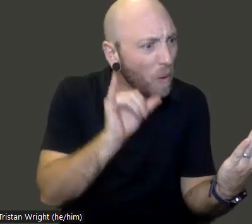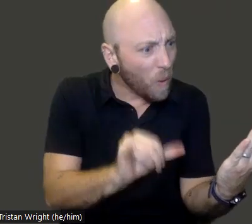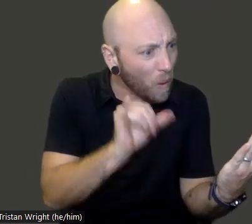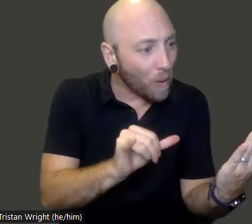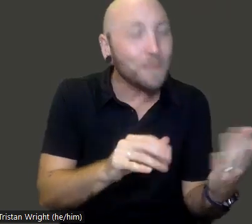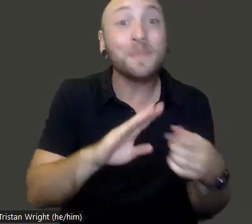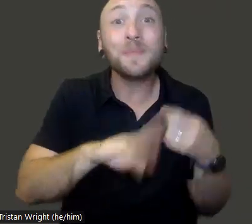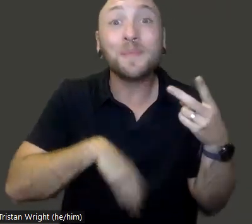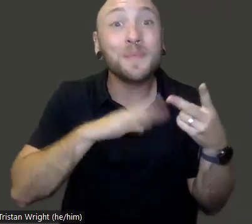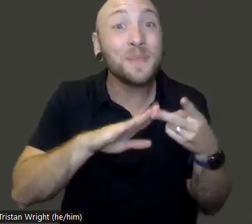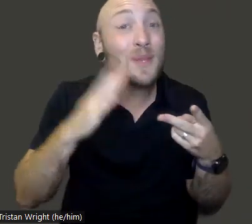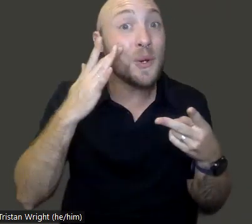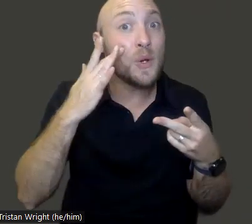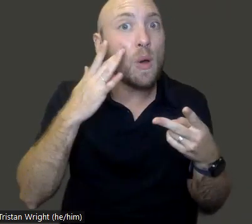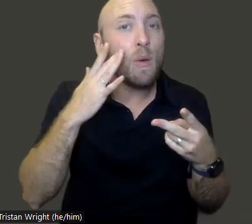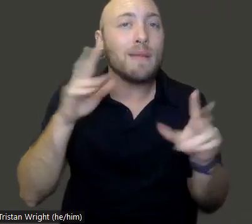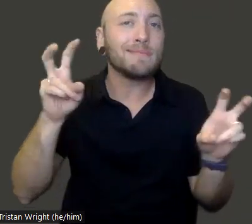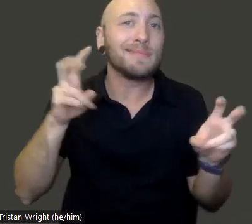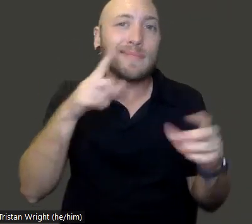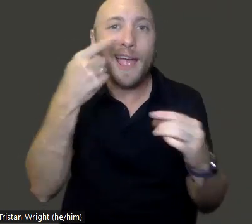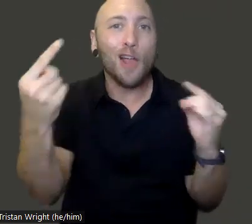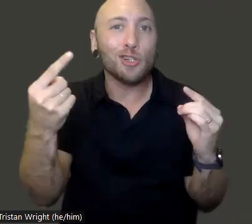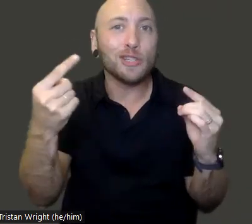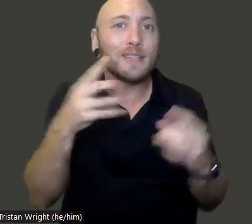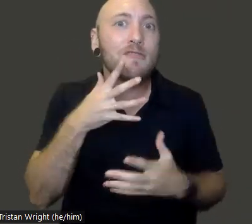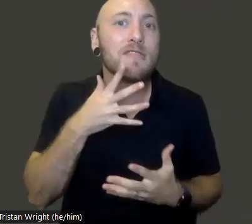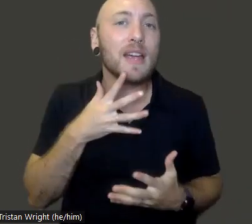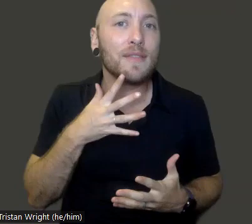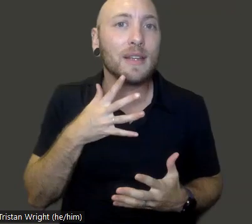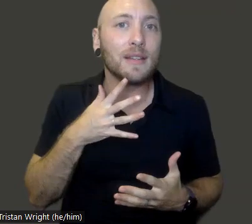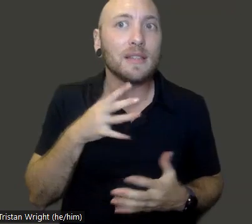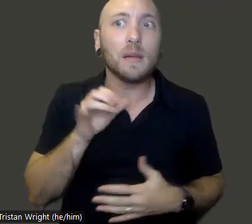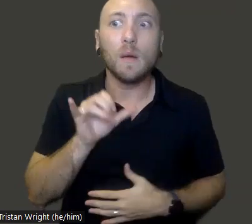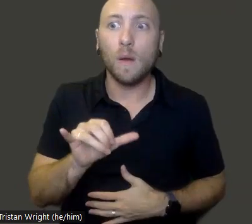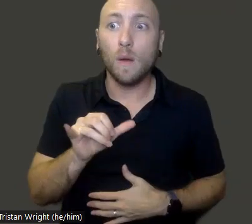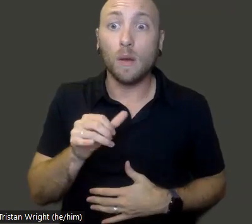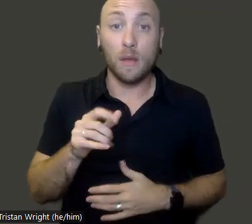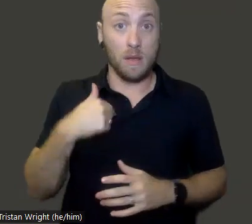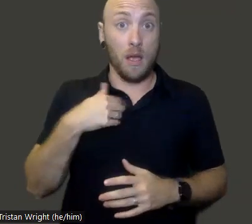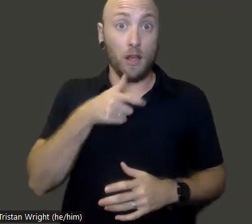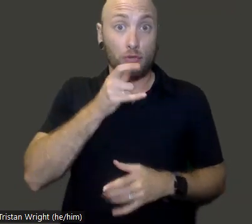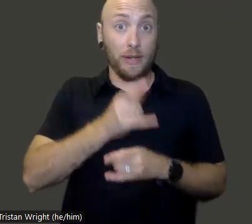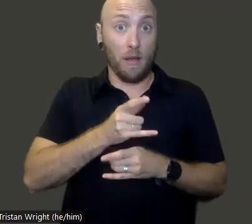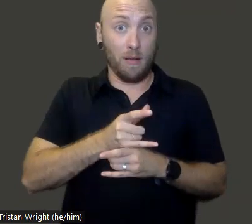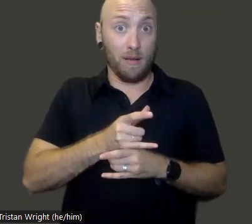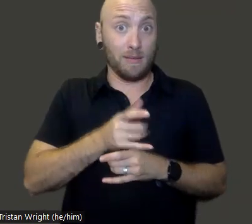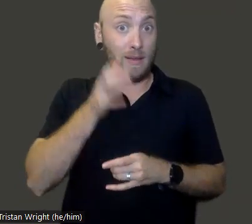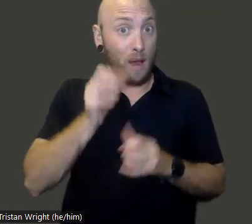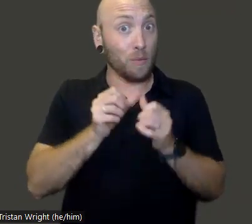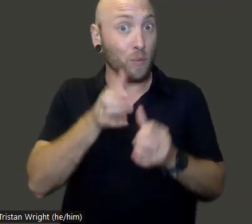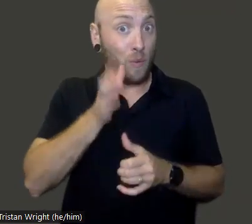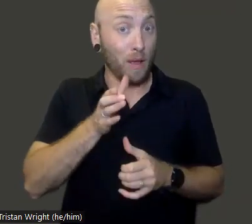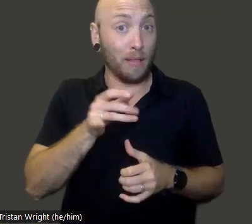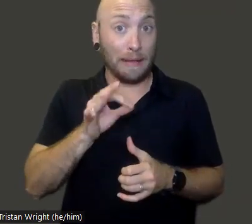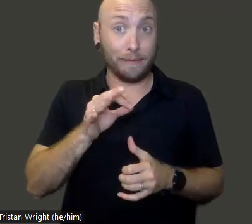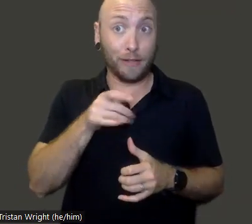physical allergy. And what that looked like for me is that, like, as soon as I start drinking, I'm going to finish the job, right? And on the rare occasion that I couldn't,